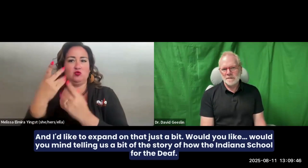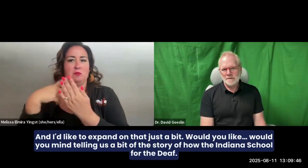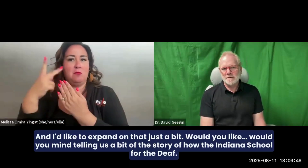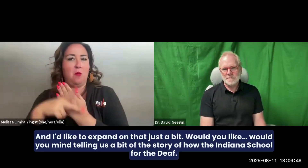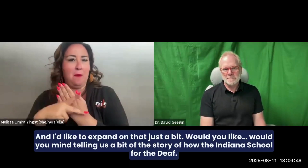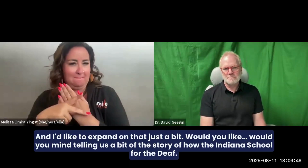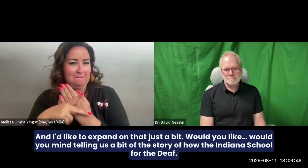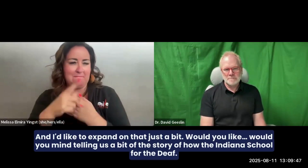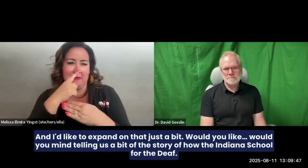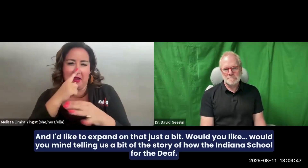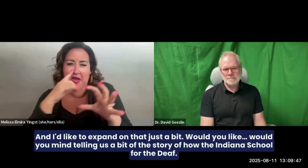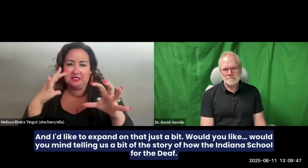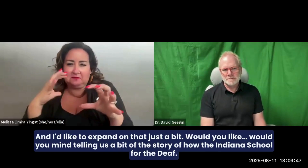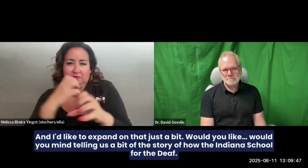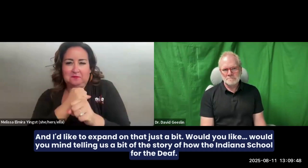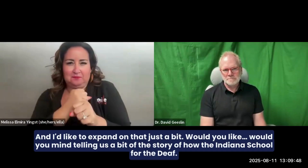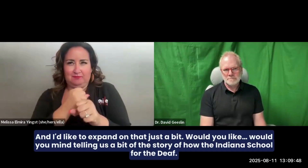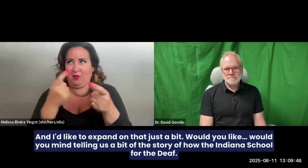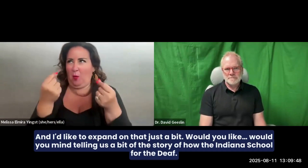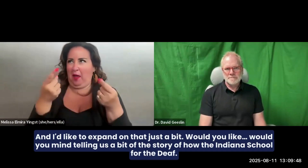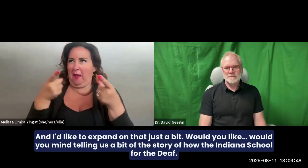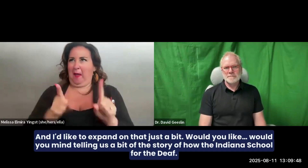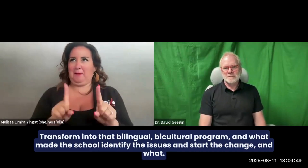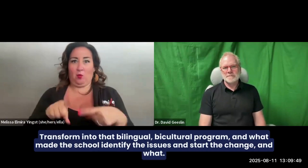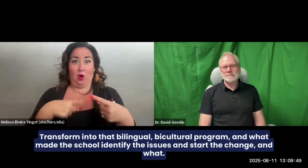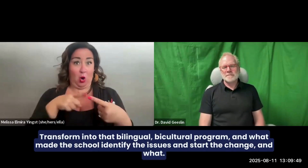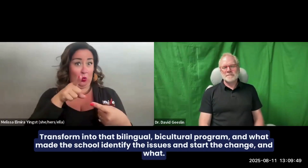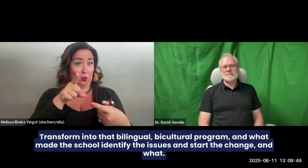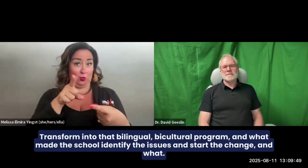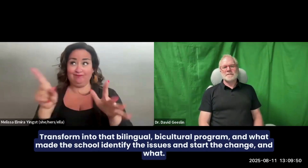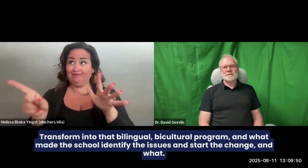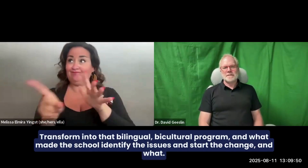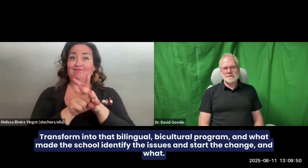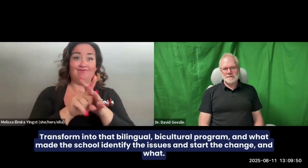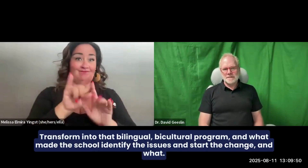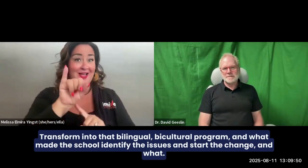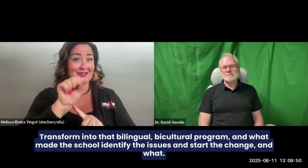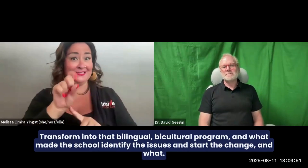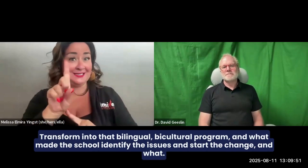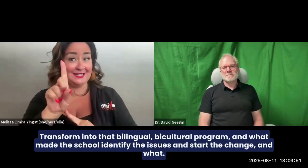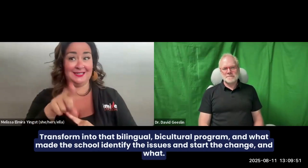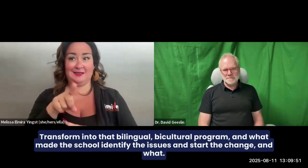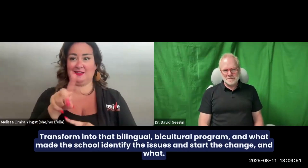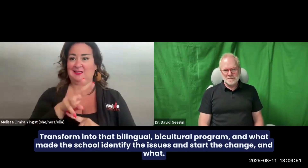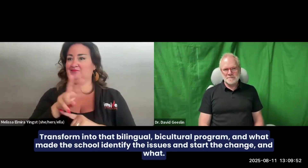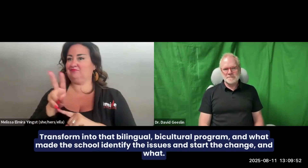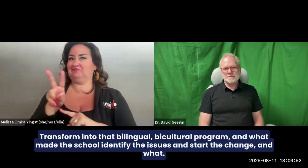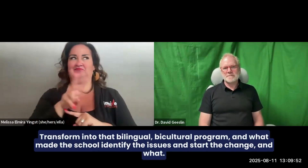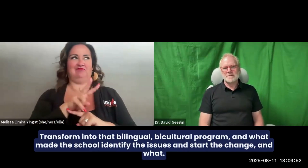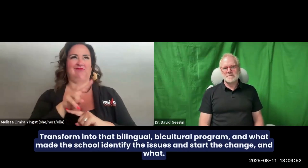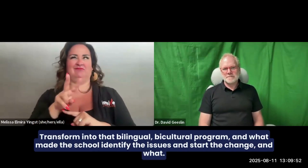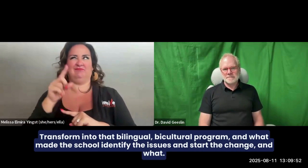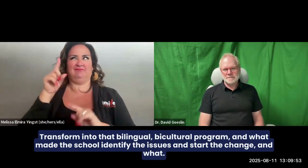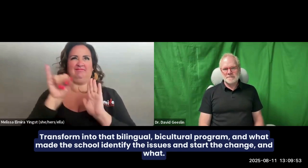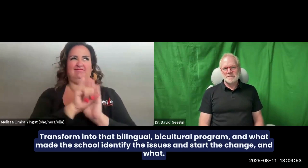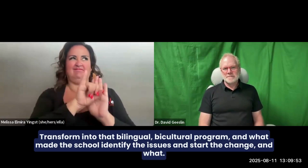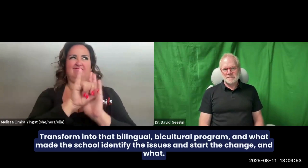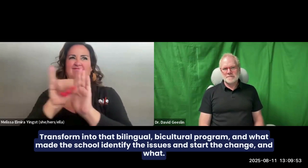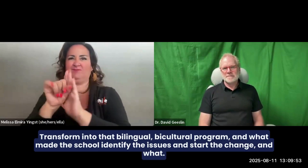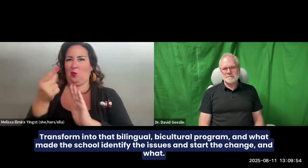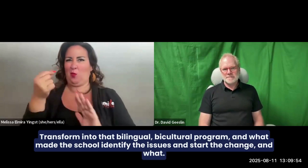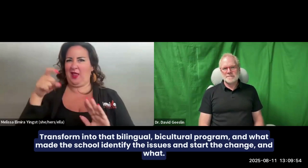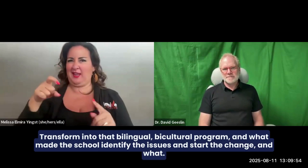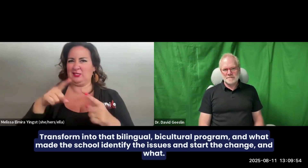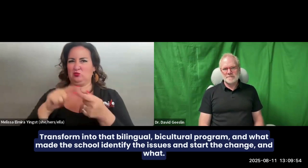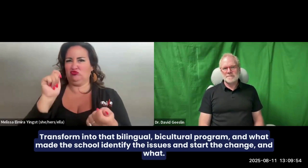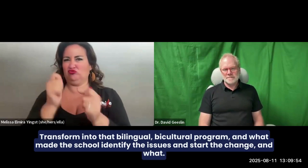story of how the Indiana School for the Deaf transform into that bilingual, bicultural program,